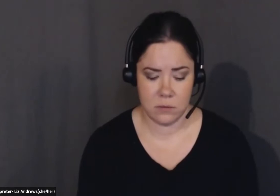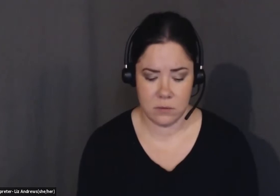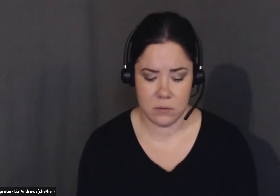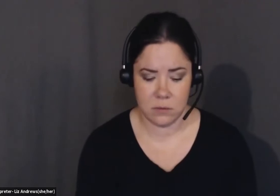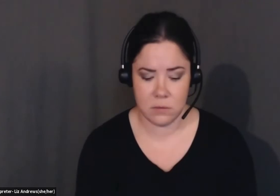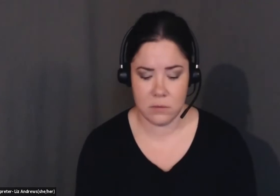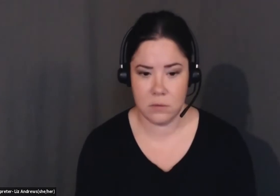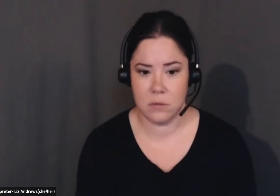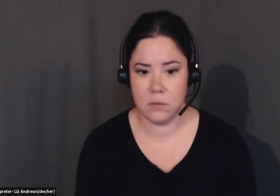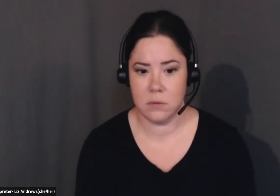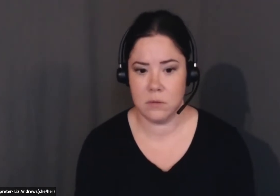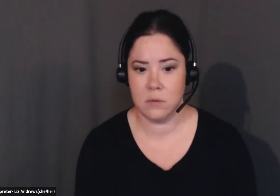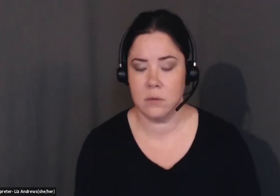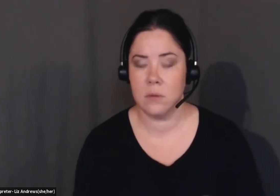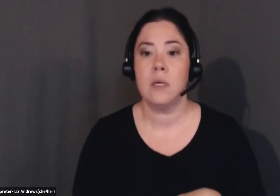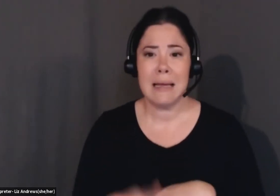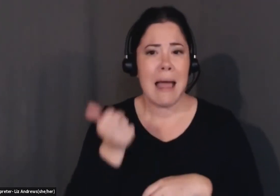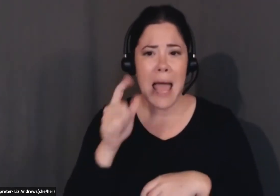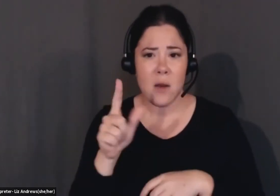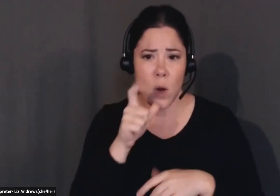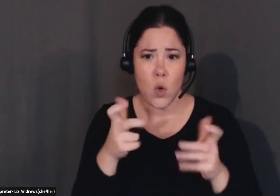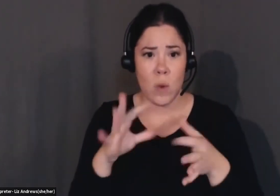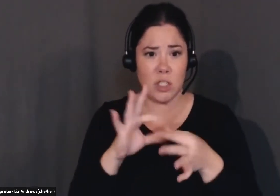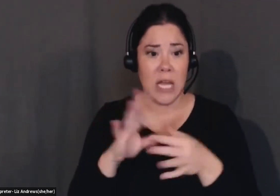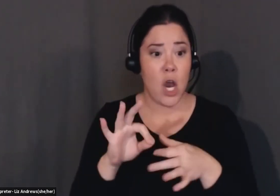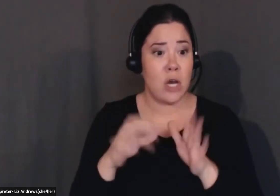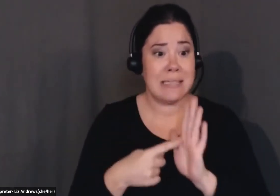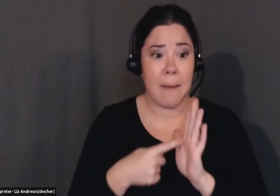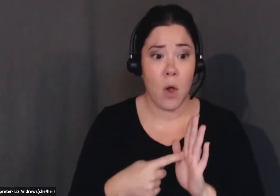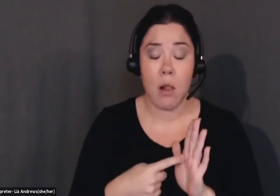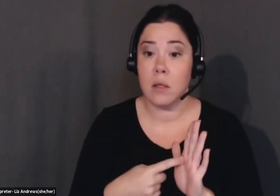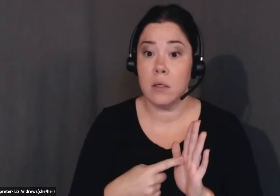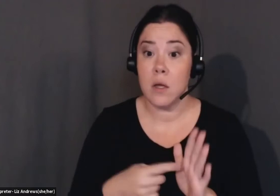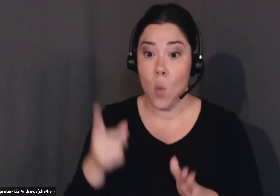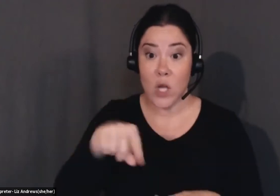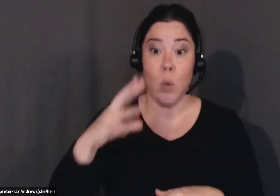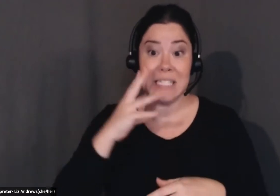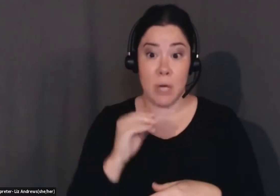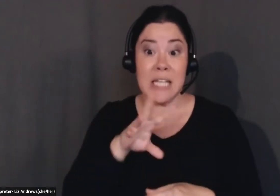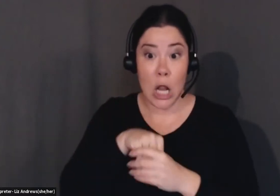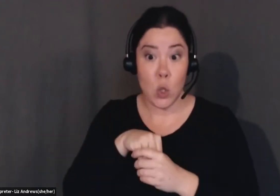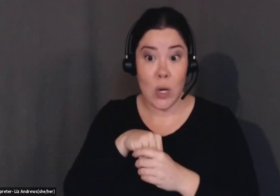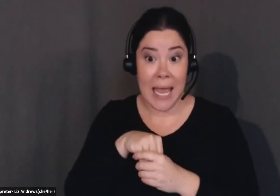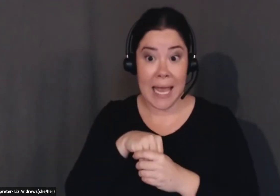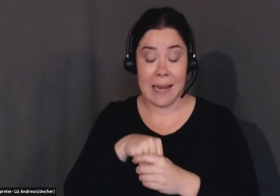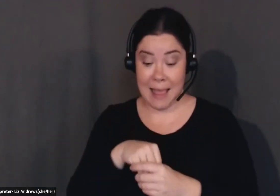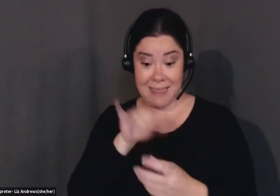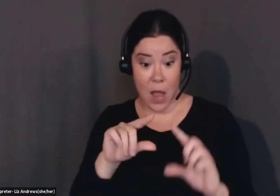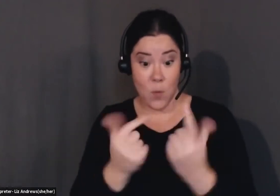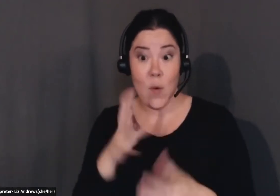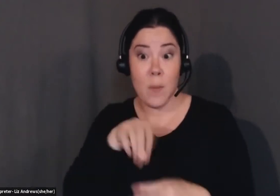Is there anyone who would like to share an example of when they were included in something that caused you to be more motivated as a